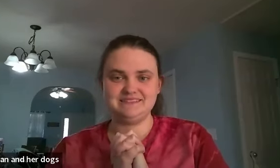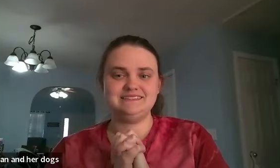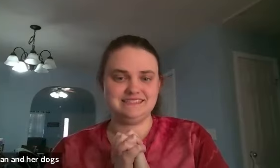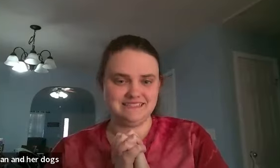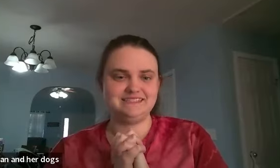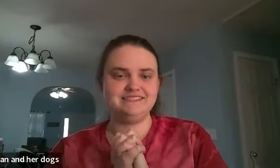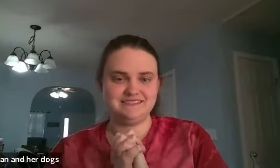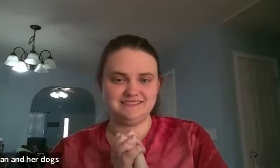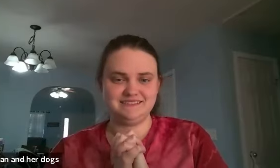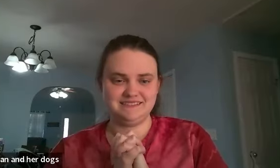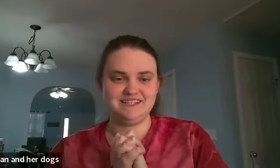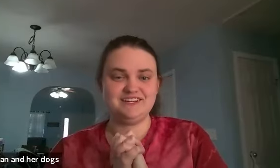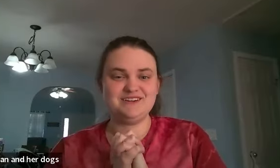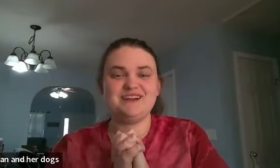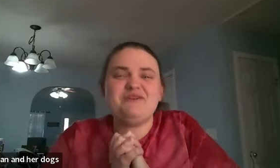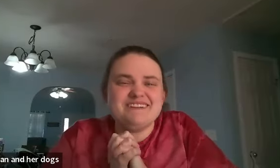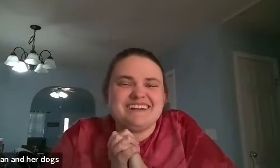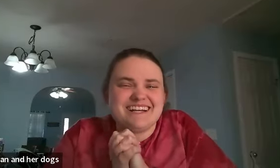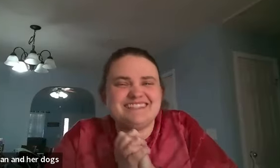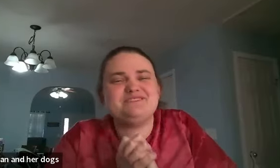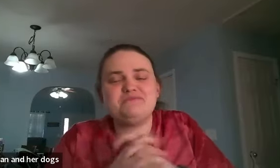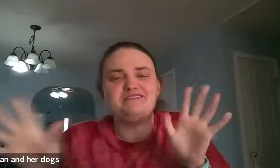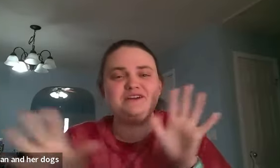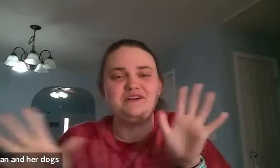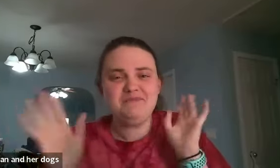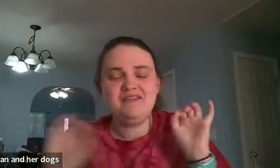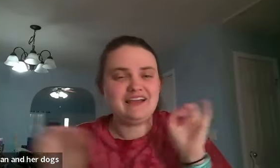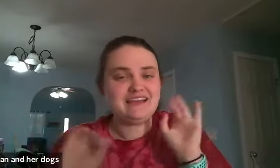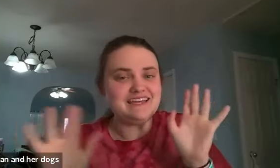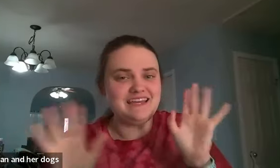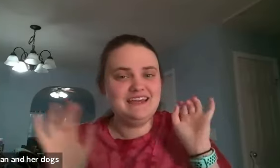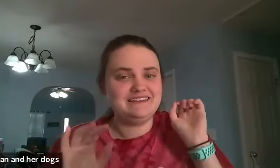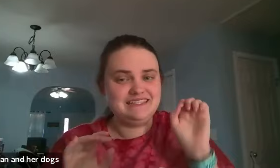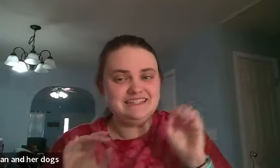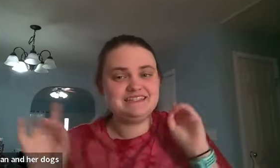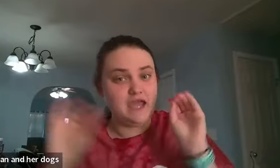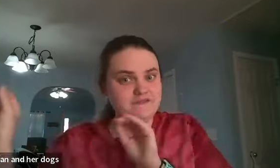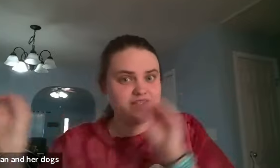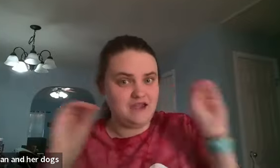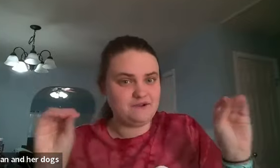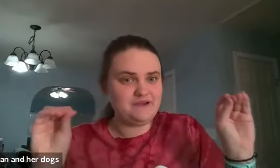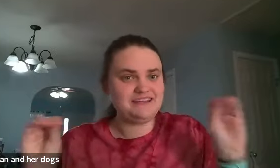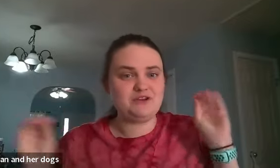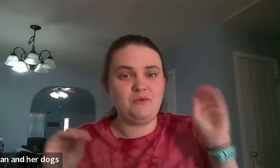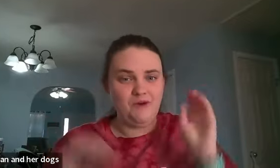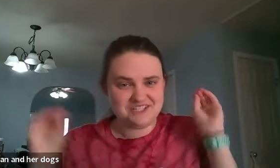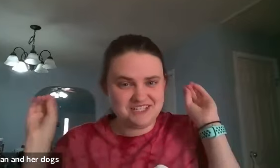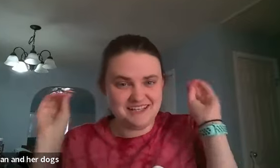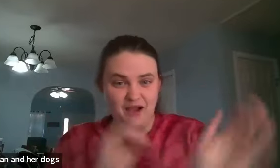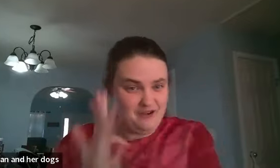D, good. Oh my gosh, guys, I'm so proud. Sorry. Like I said, D's and F's get everybody. So watching